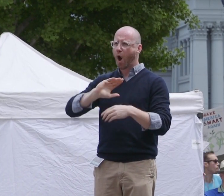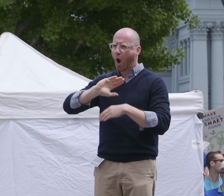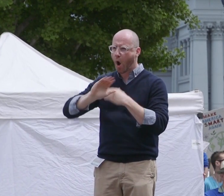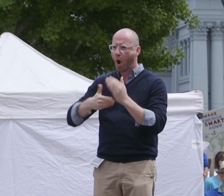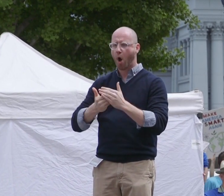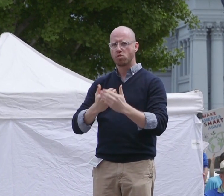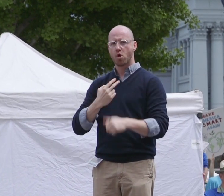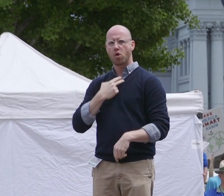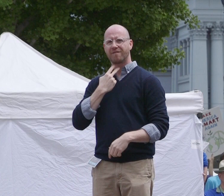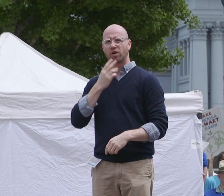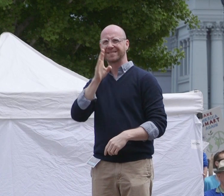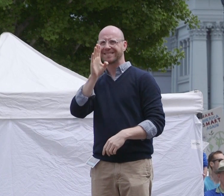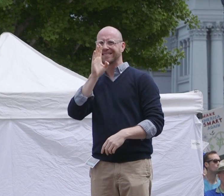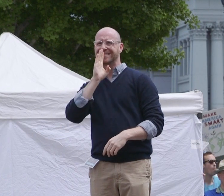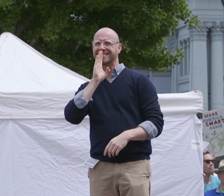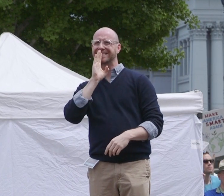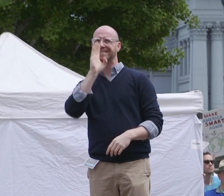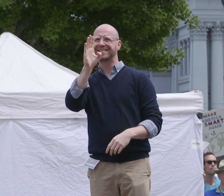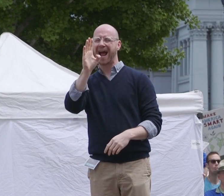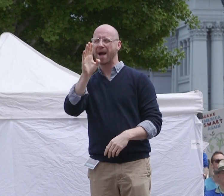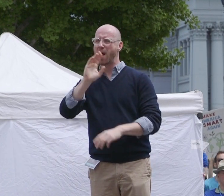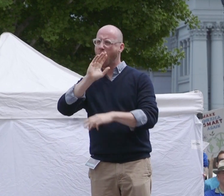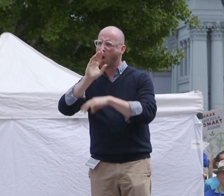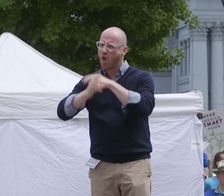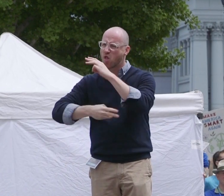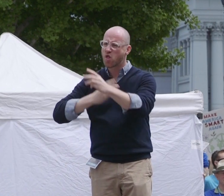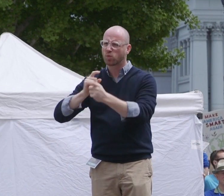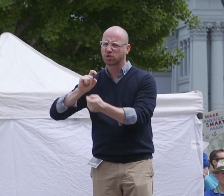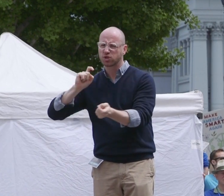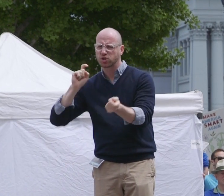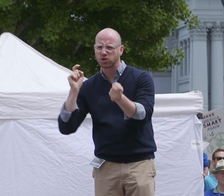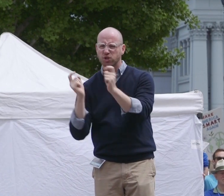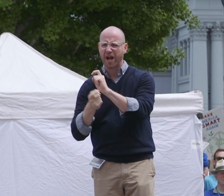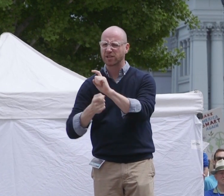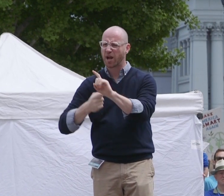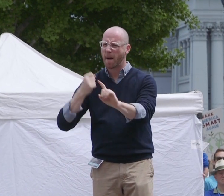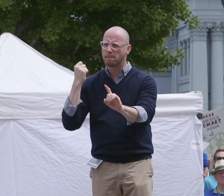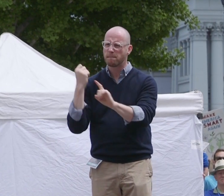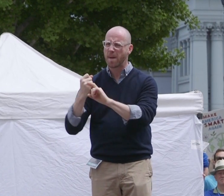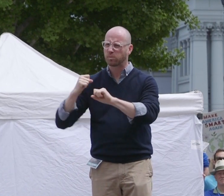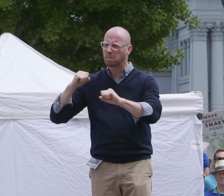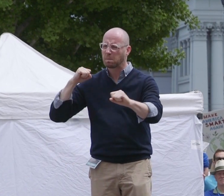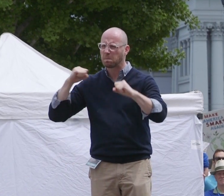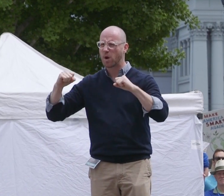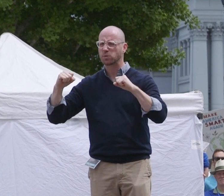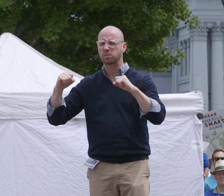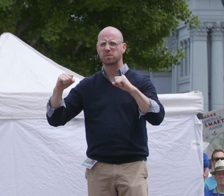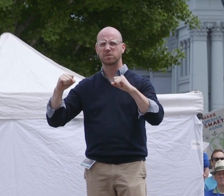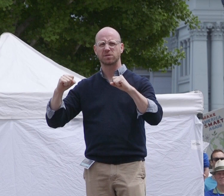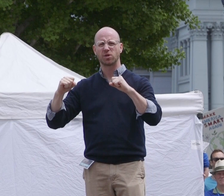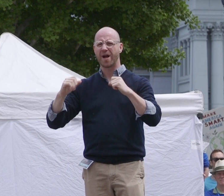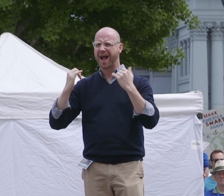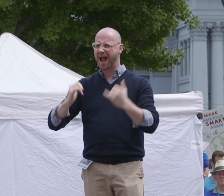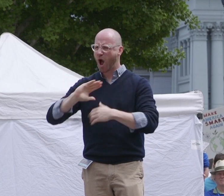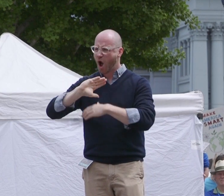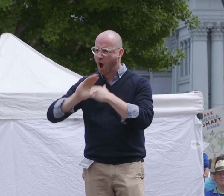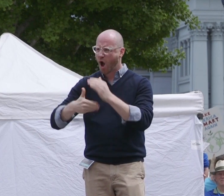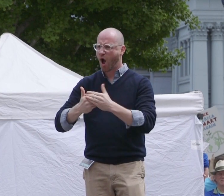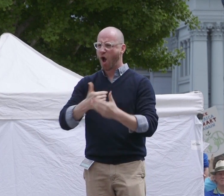be heard, we can move worlds. So let us, all of us,